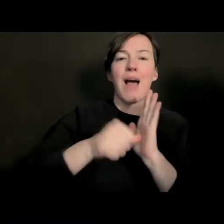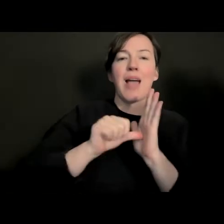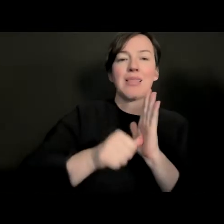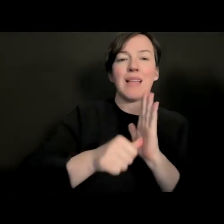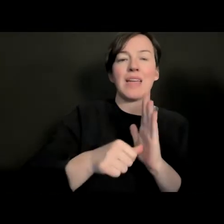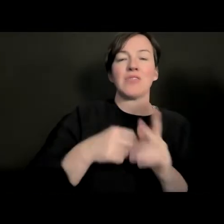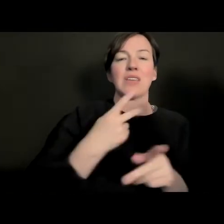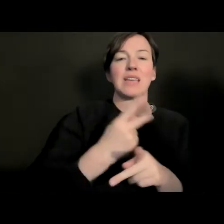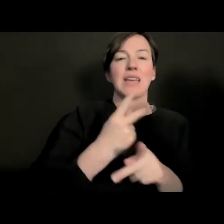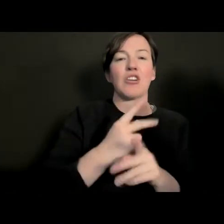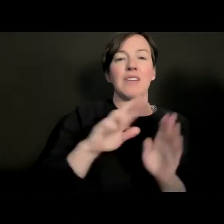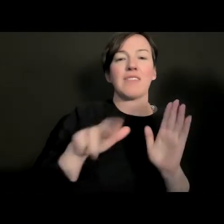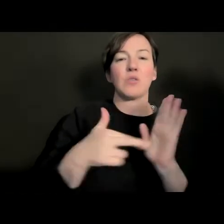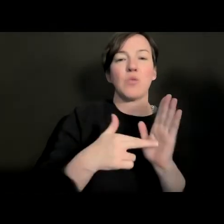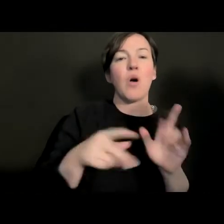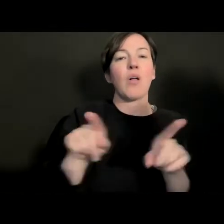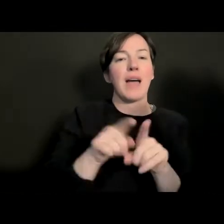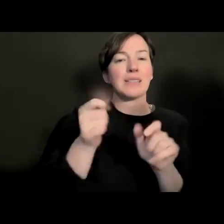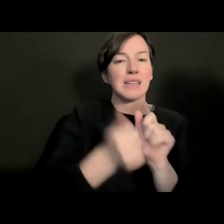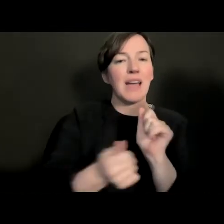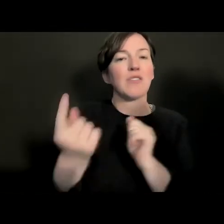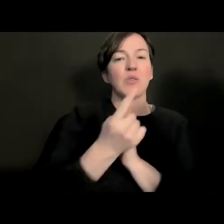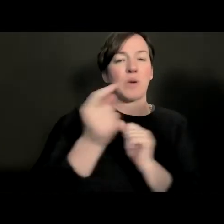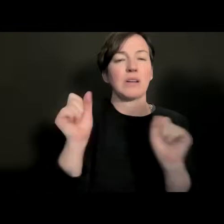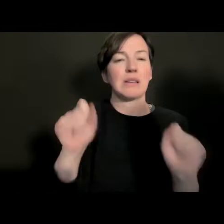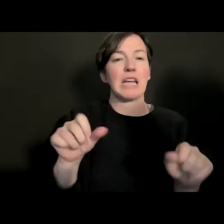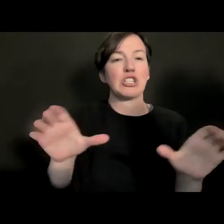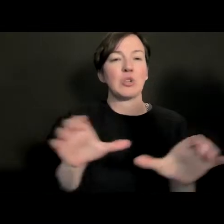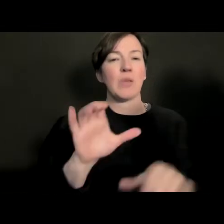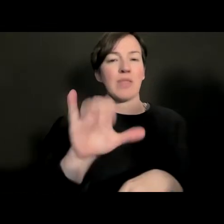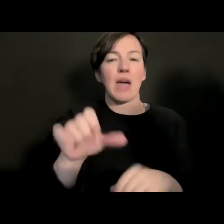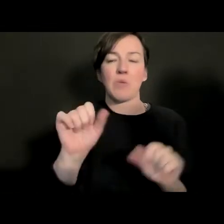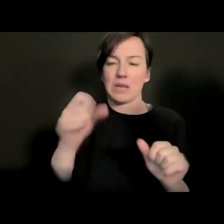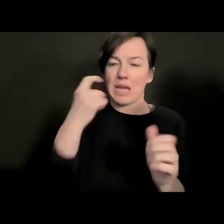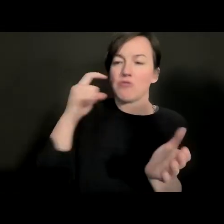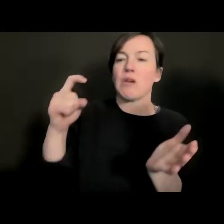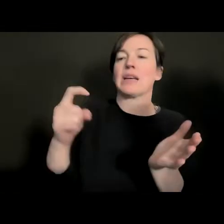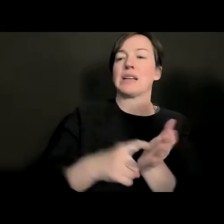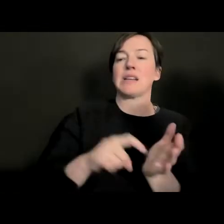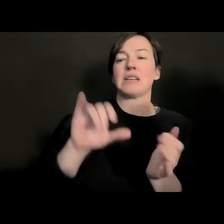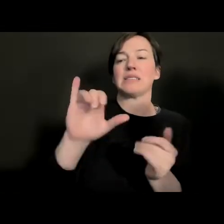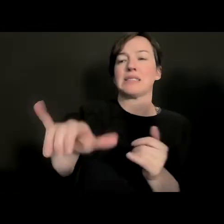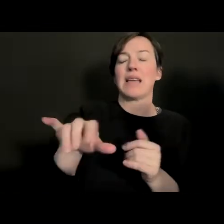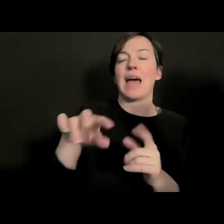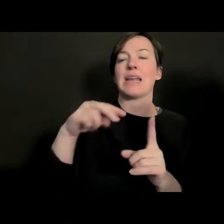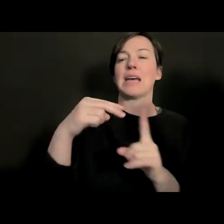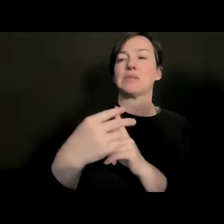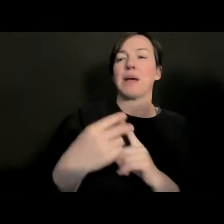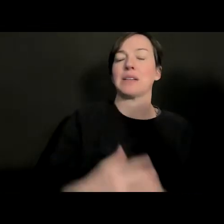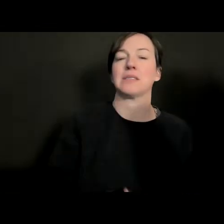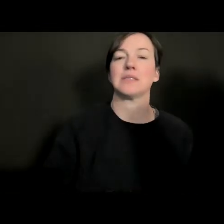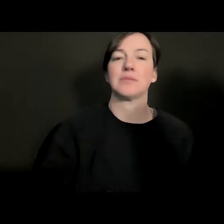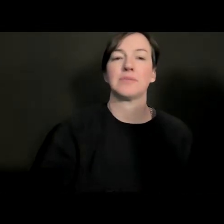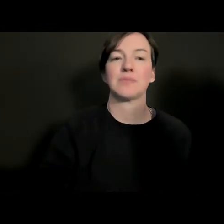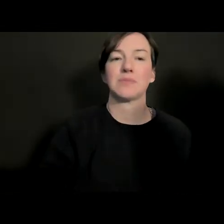as everyone is able to do that, and we can recognize that aspect.